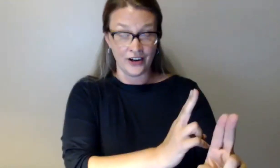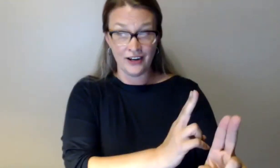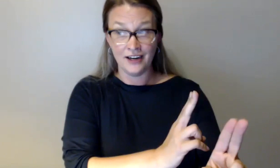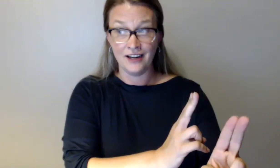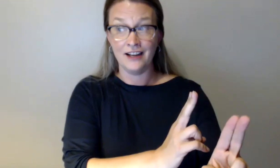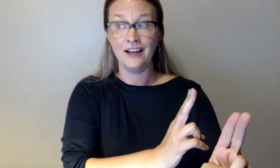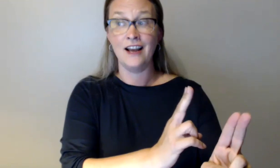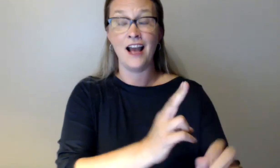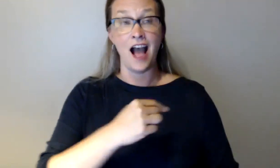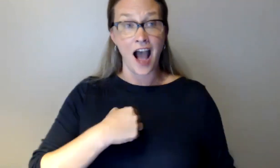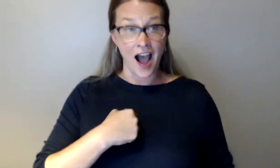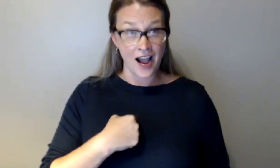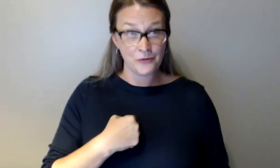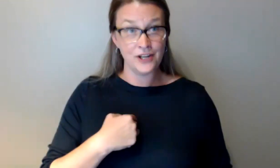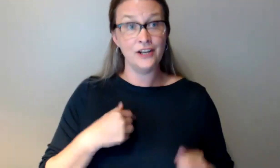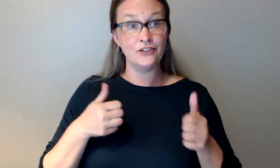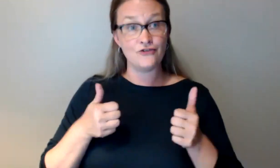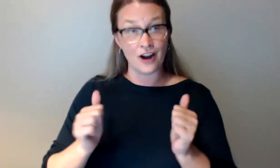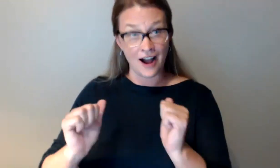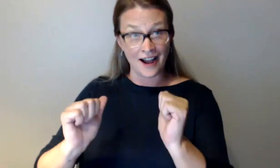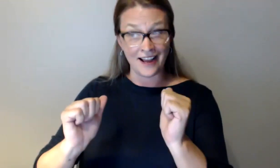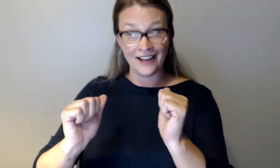honor, I will try